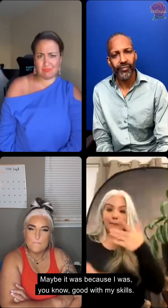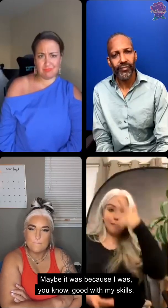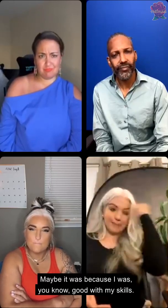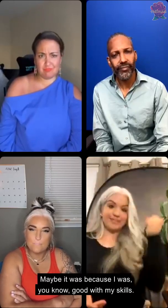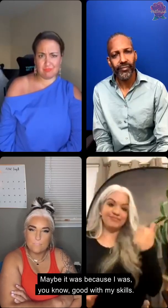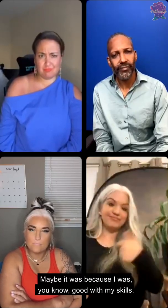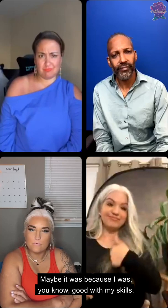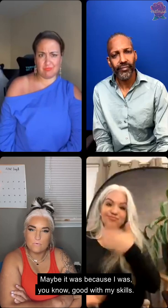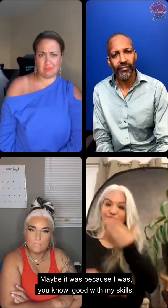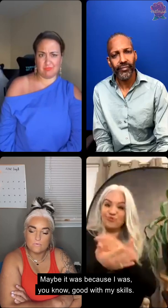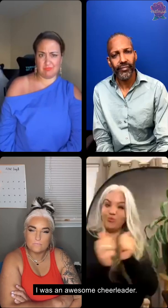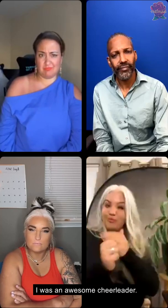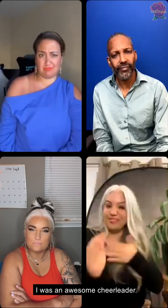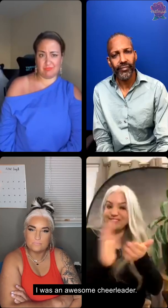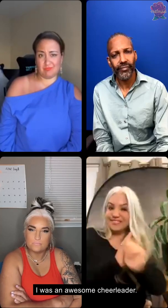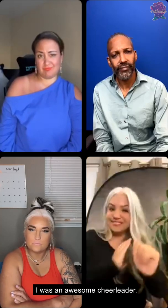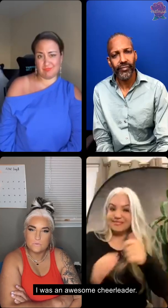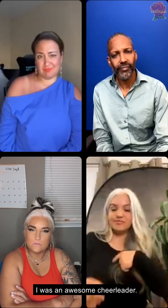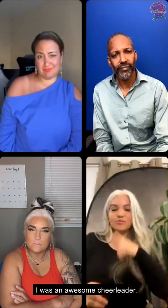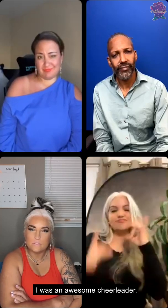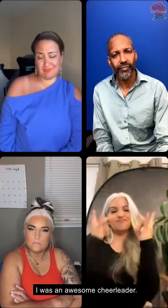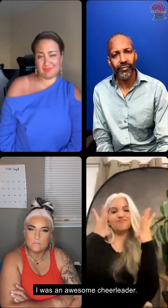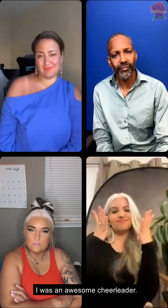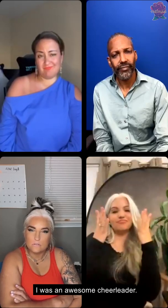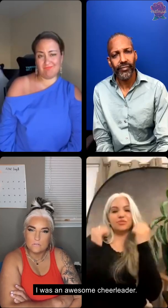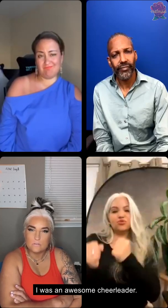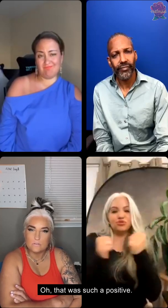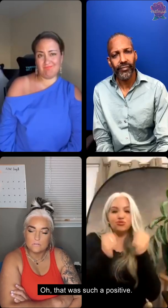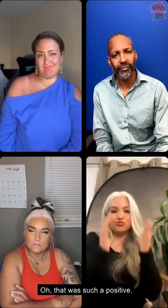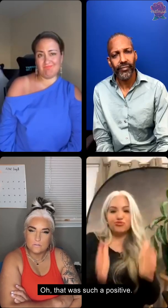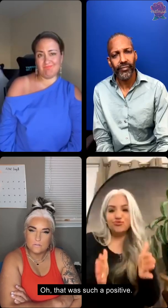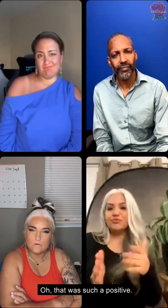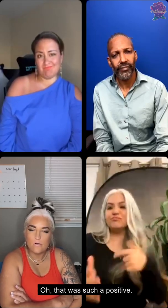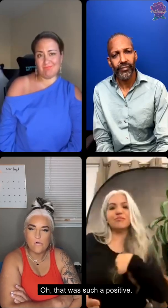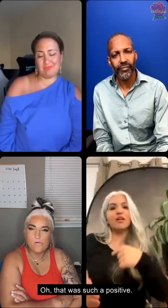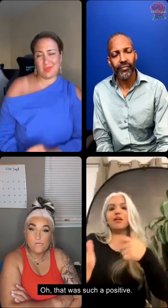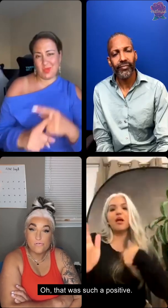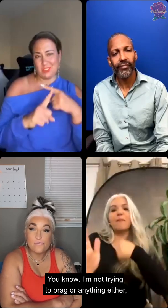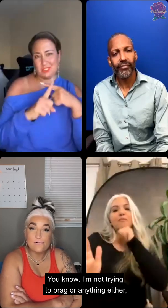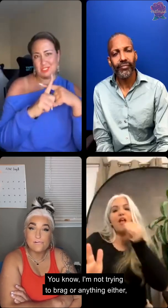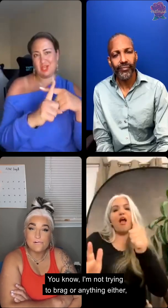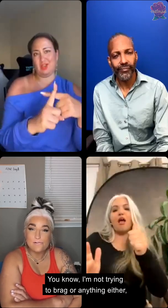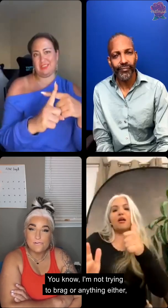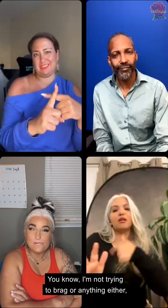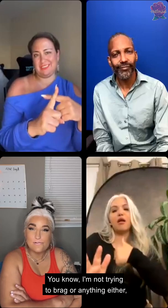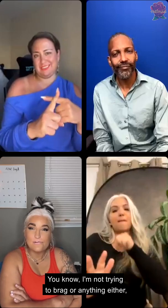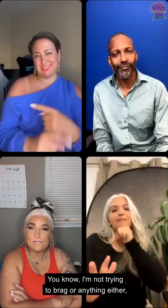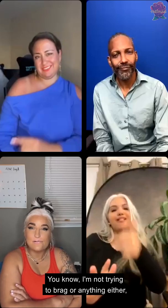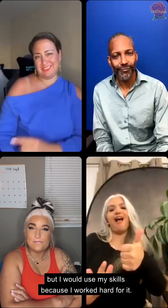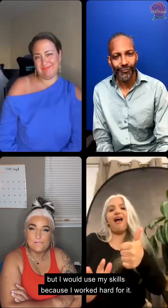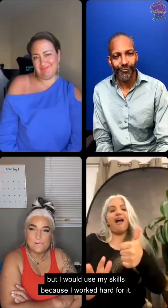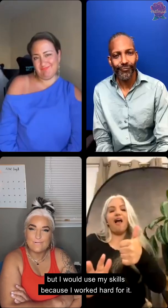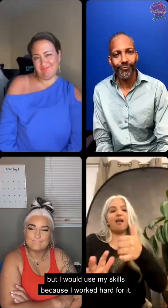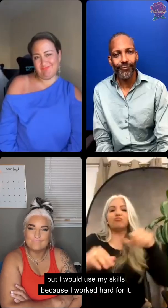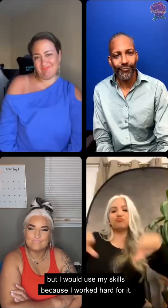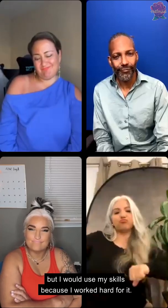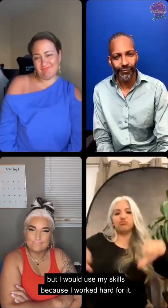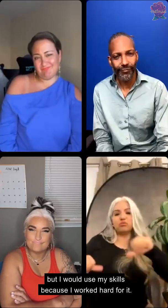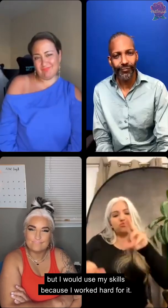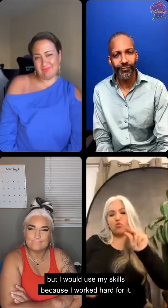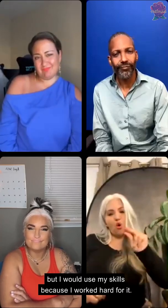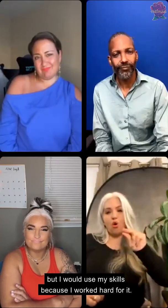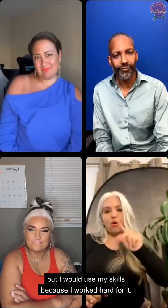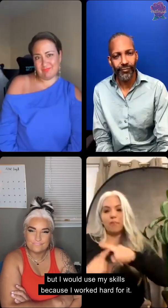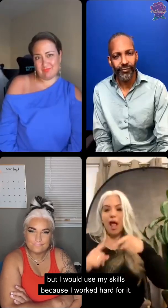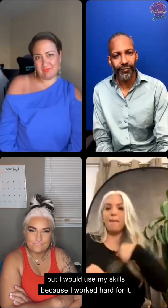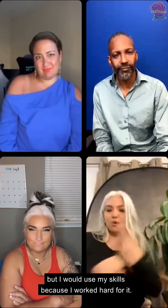was because I was, good with my skills. I was an awesome cheerleader. Oh, that was such a positive. I'm not trying to brag or anything either,